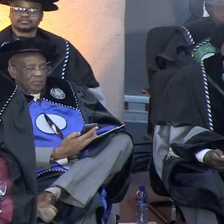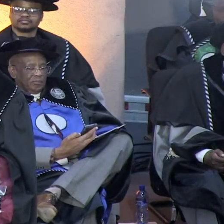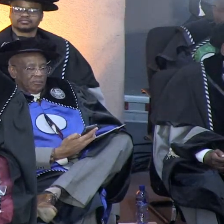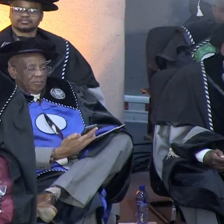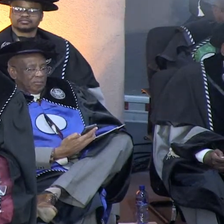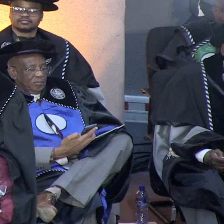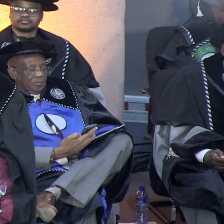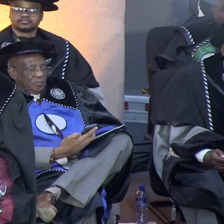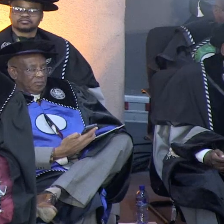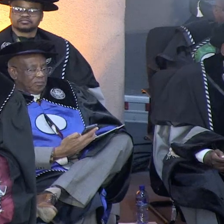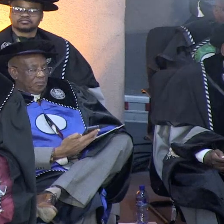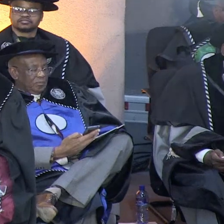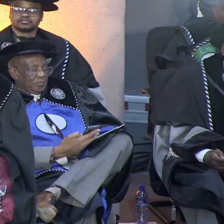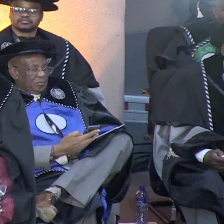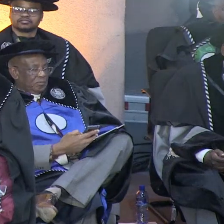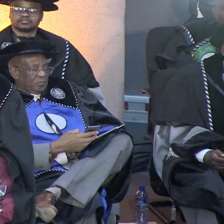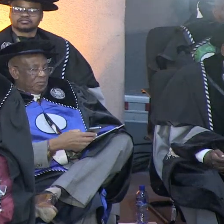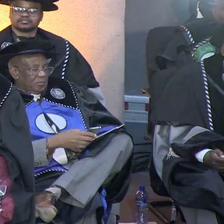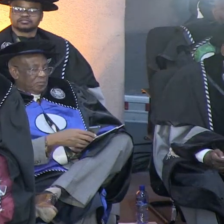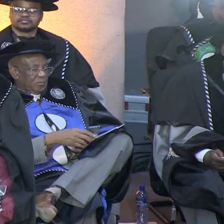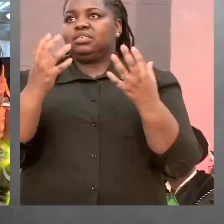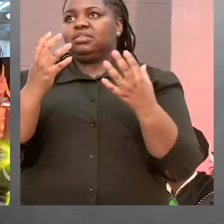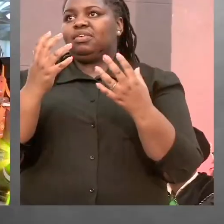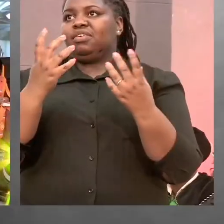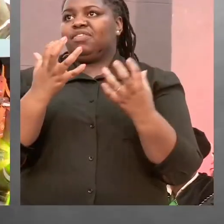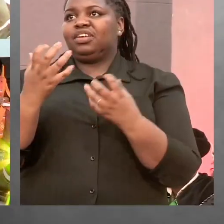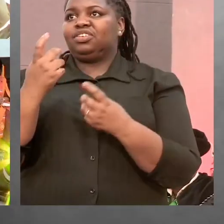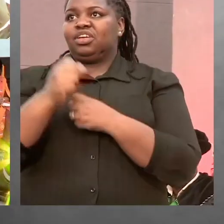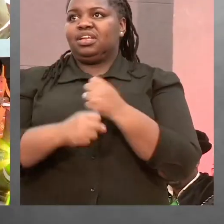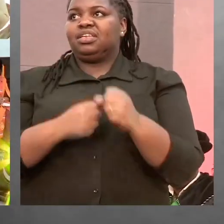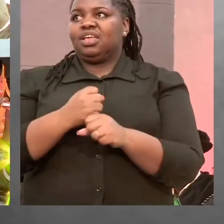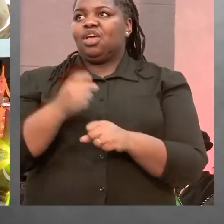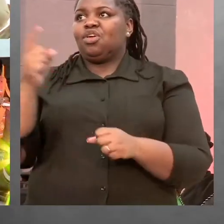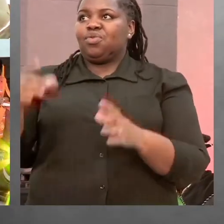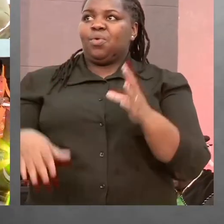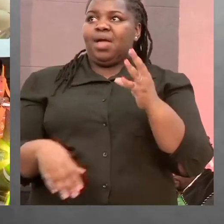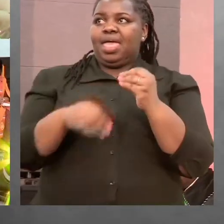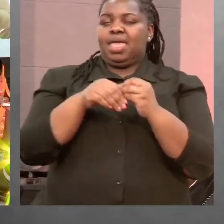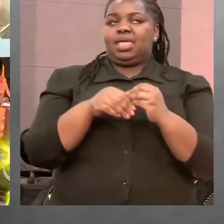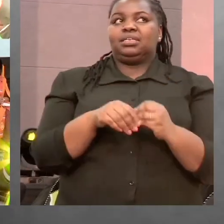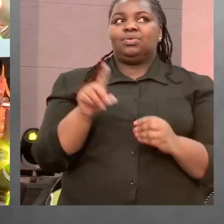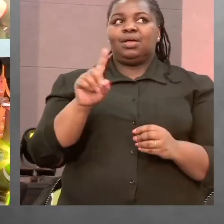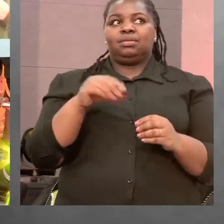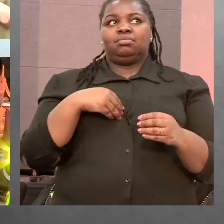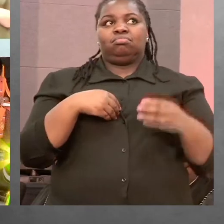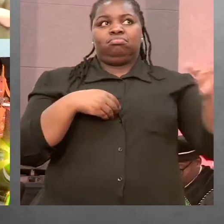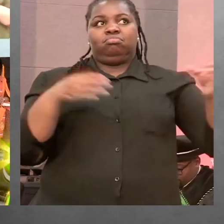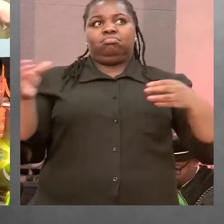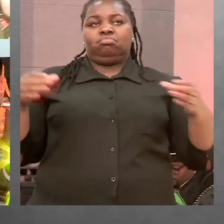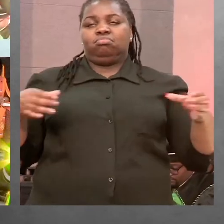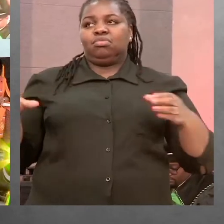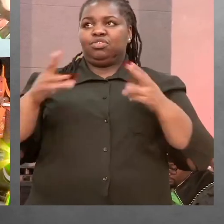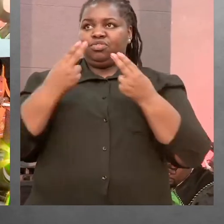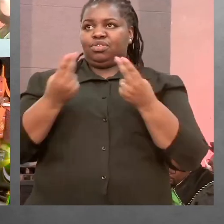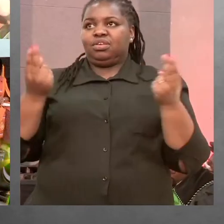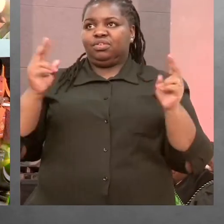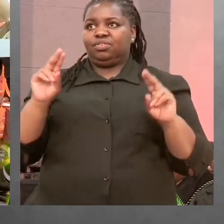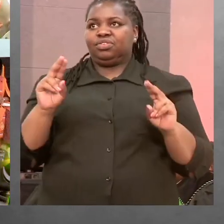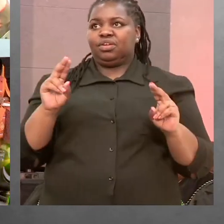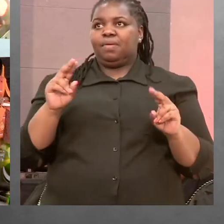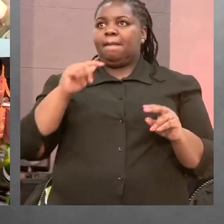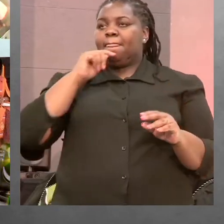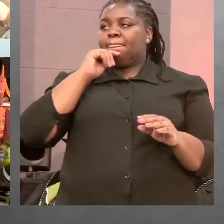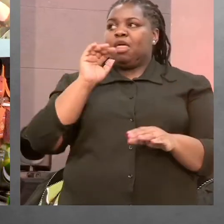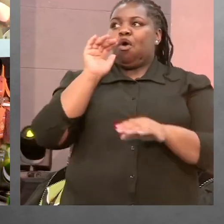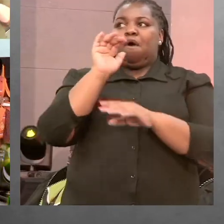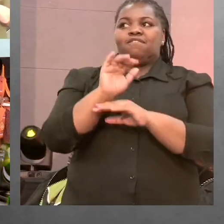51 billion next financial year. And you add that to what is given to universities in equal measures, it's